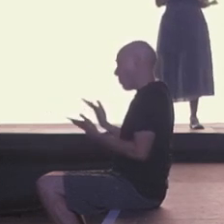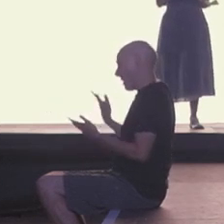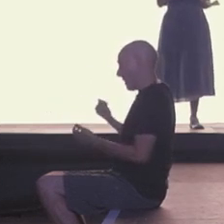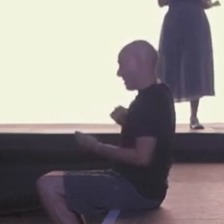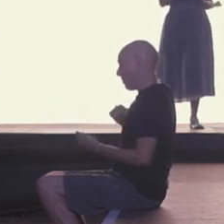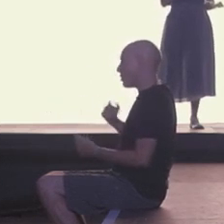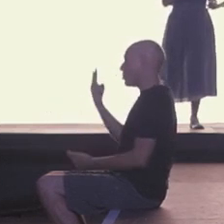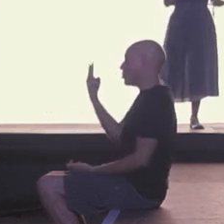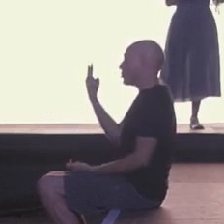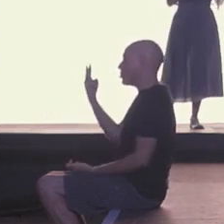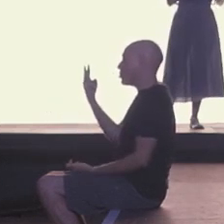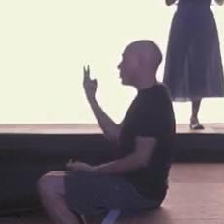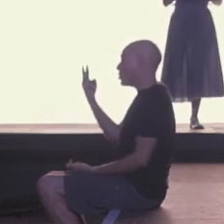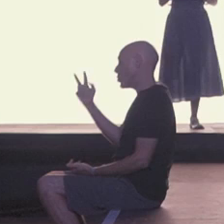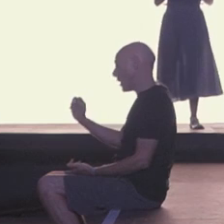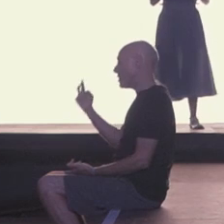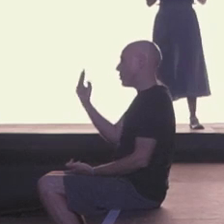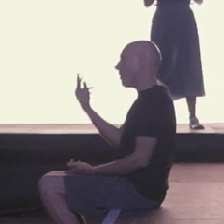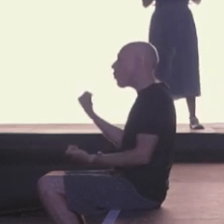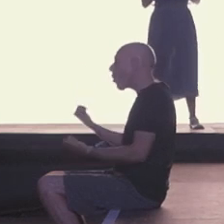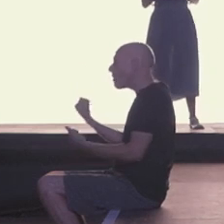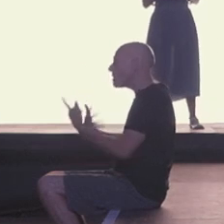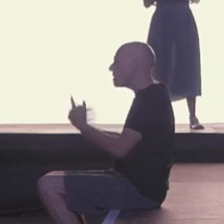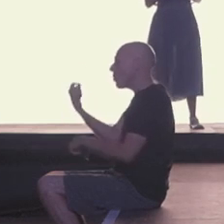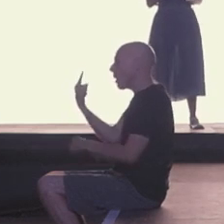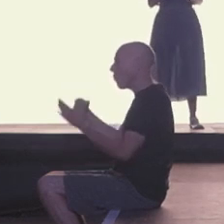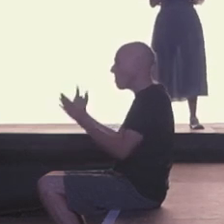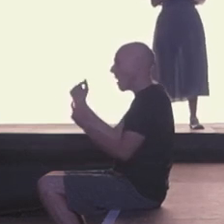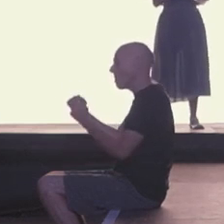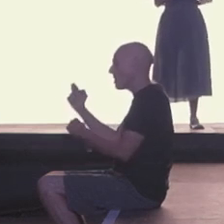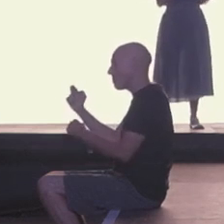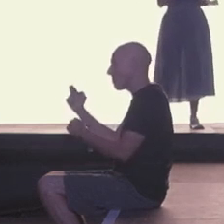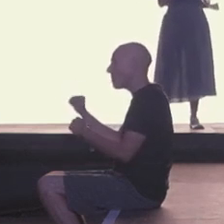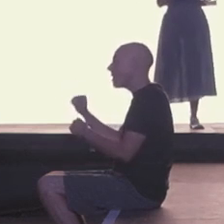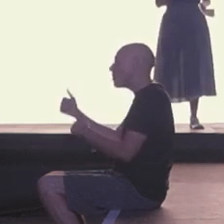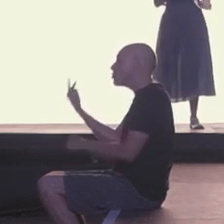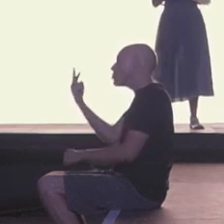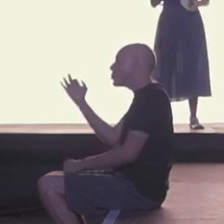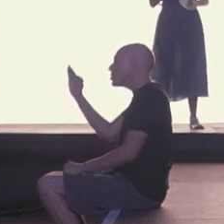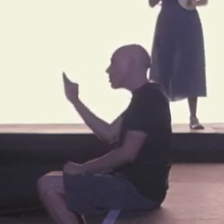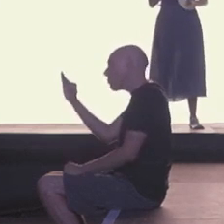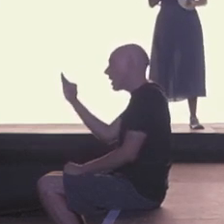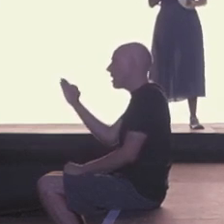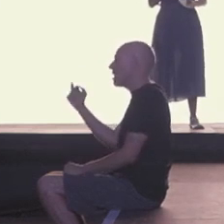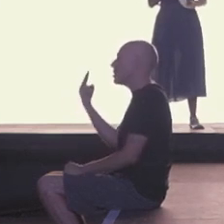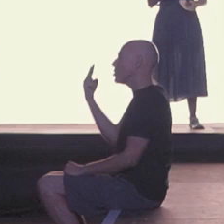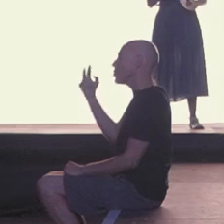2025. We will then be predicted to hit the 2 degree mark by